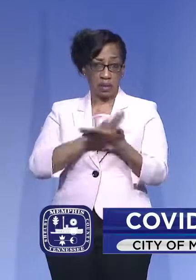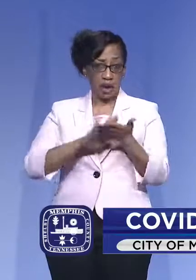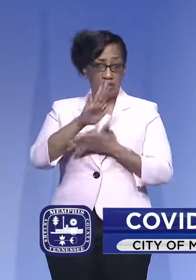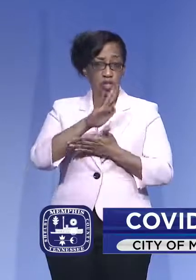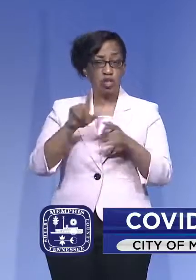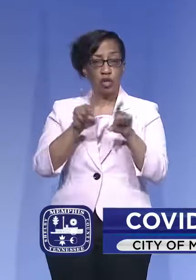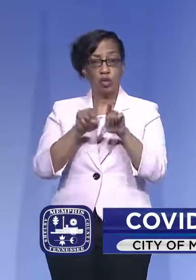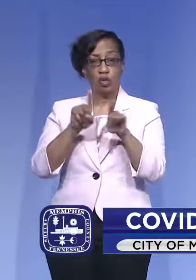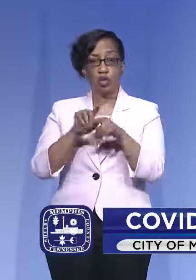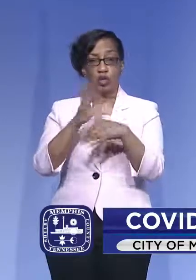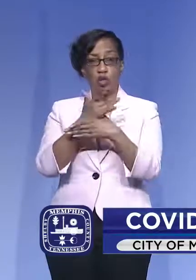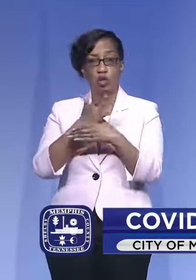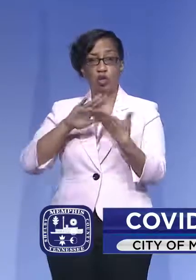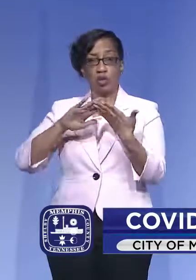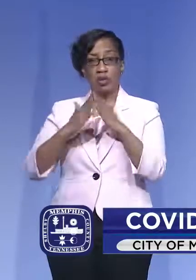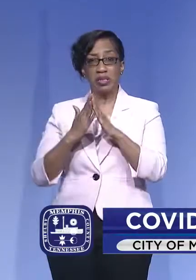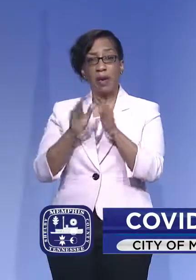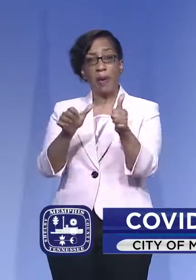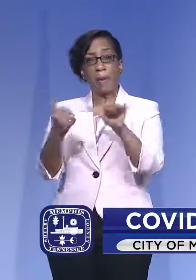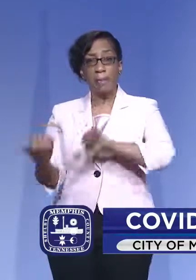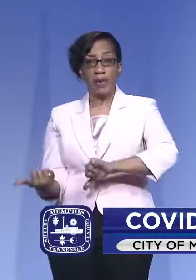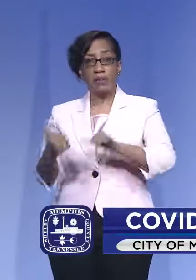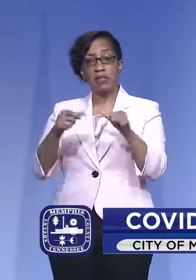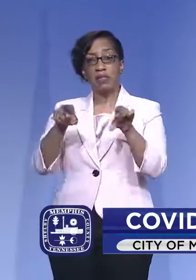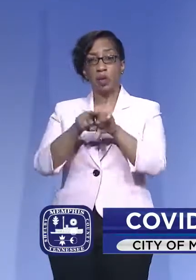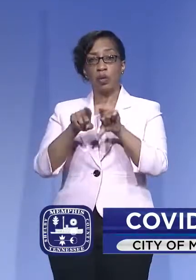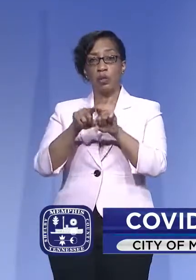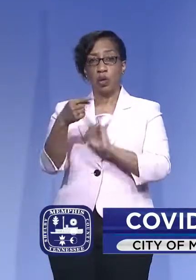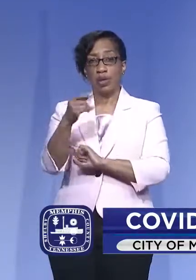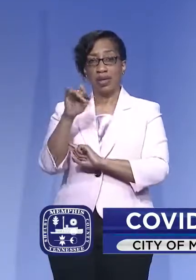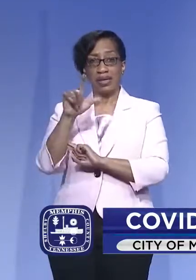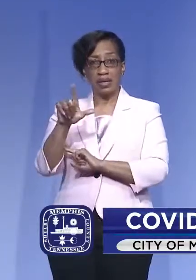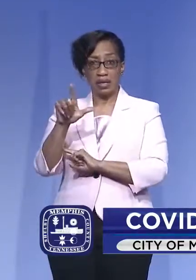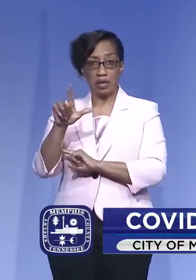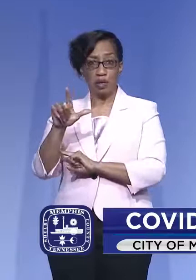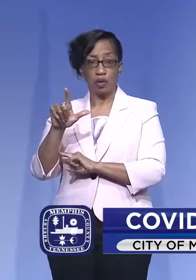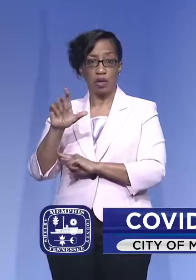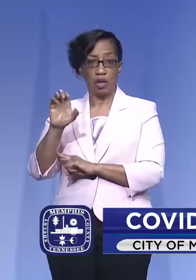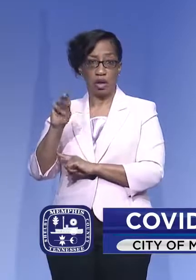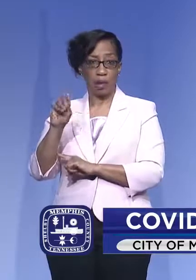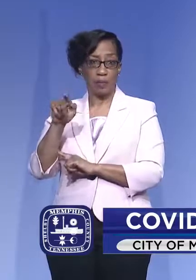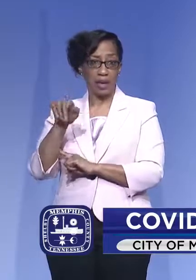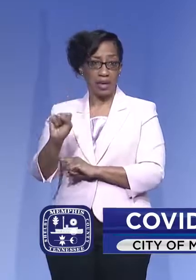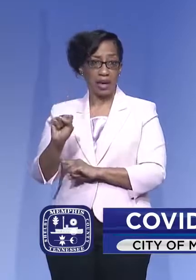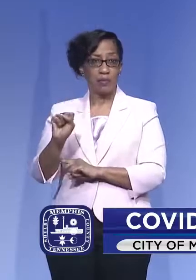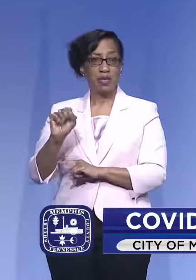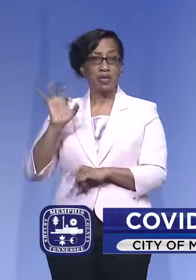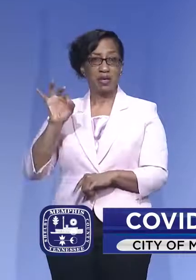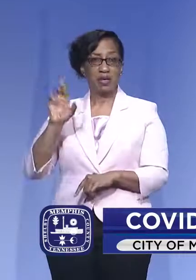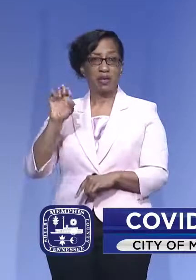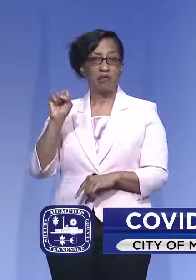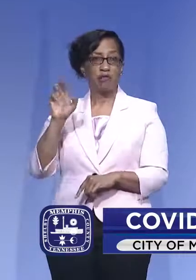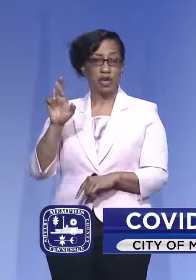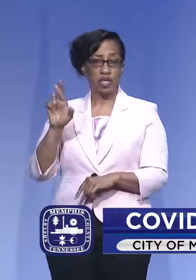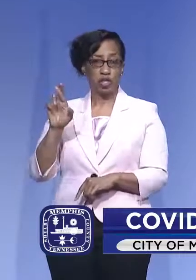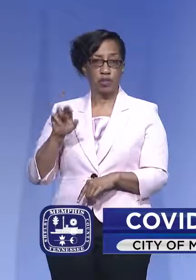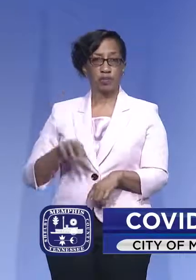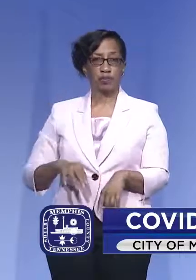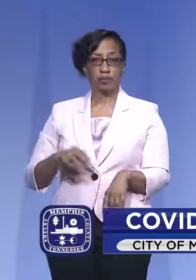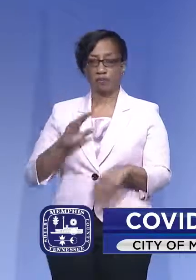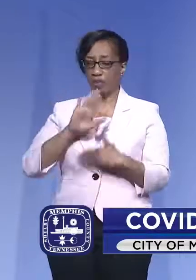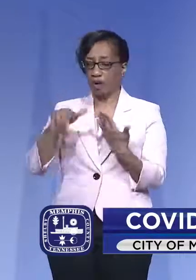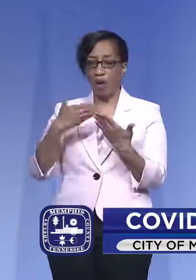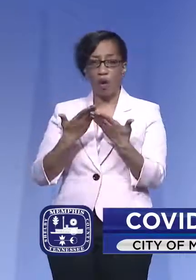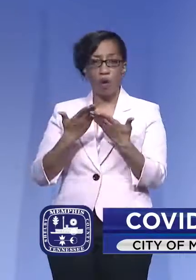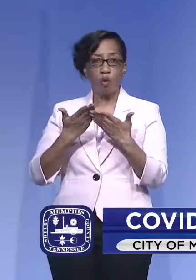Baptist, and the Gill Campus in the Fraser community, which is located on Mountain Terrace Road. All of those sites will